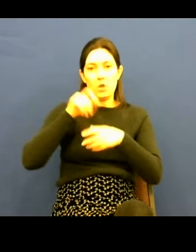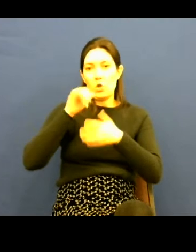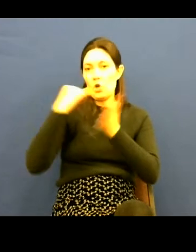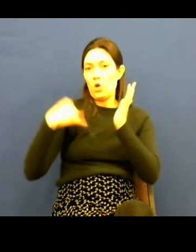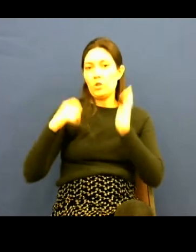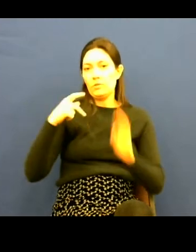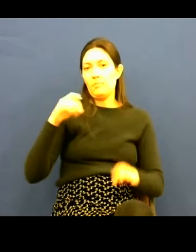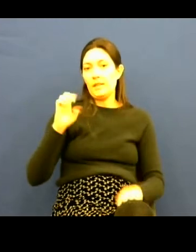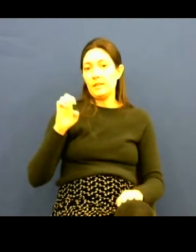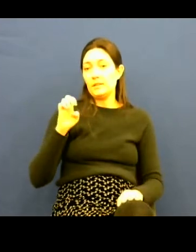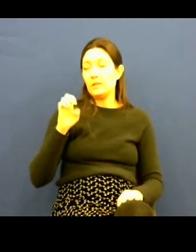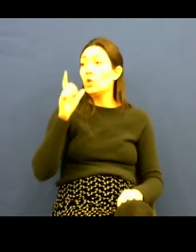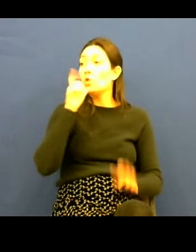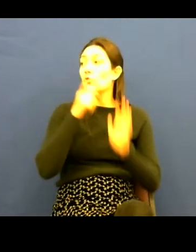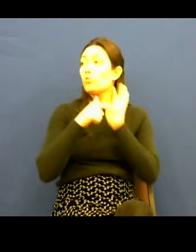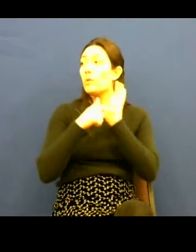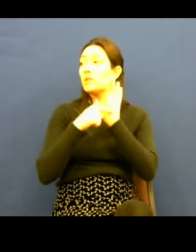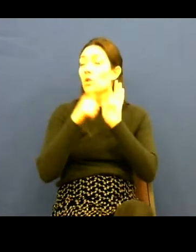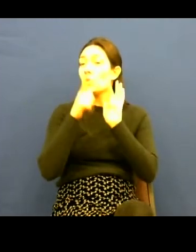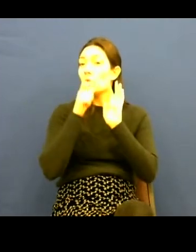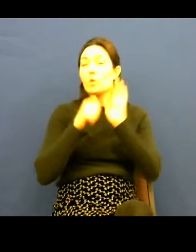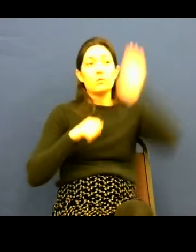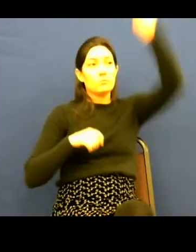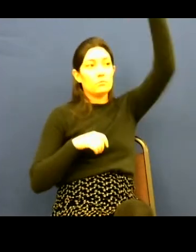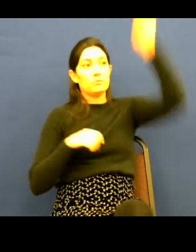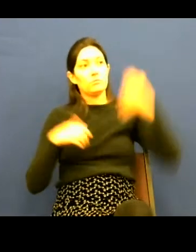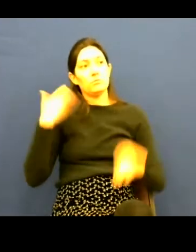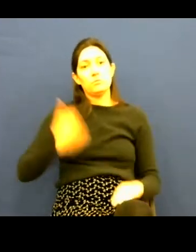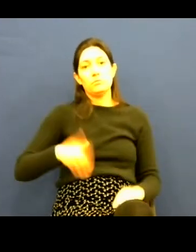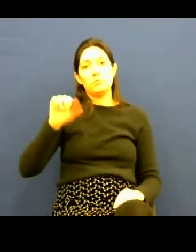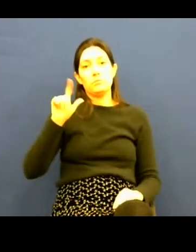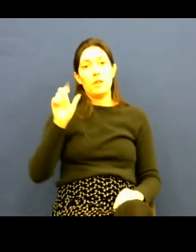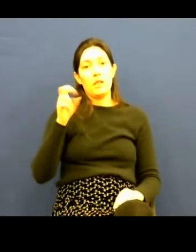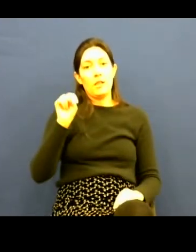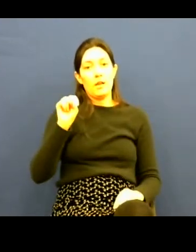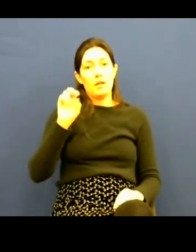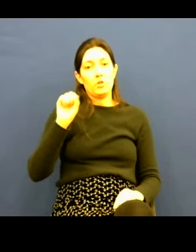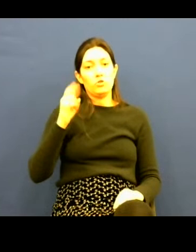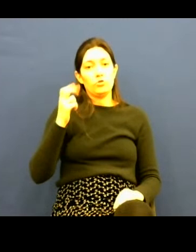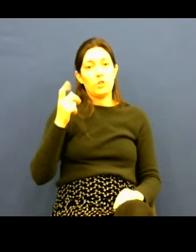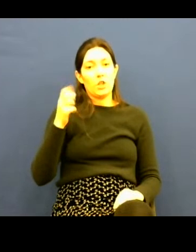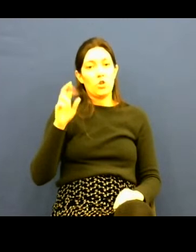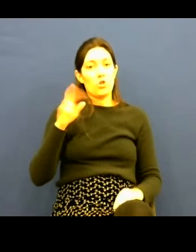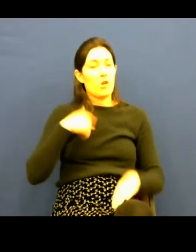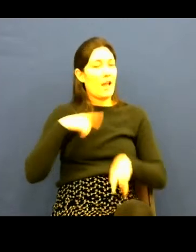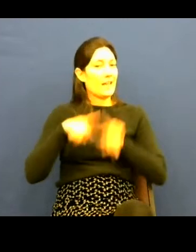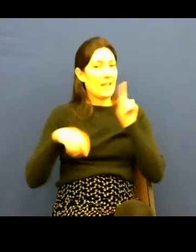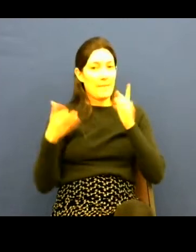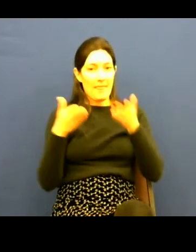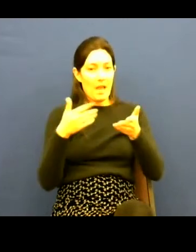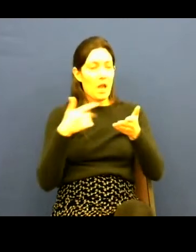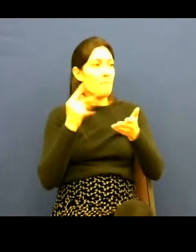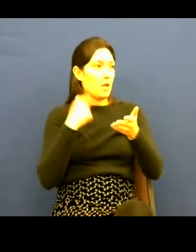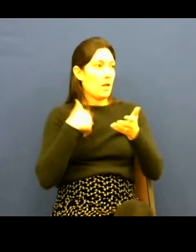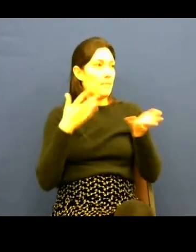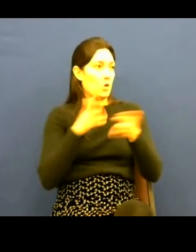us? Yes, my name is Alan Schechter. I unfortunately cannot be there, but I am on the Zoom call.